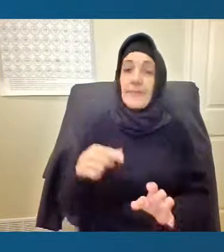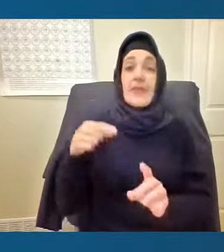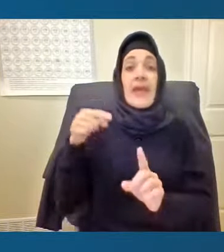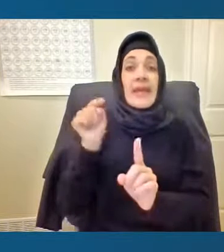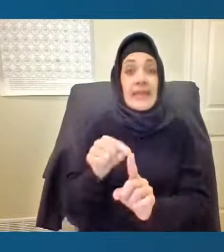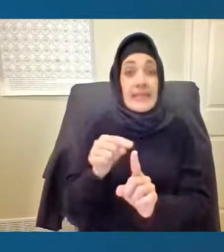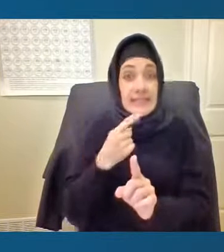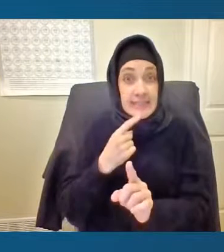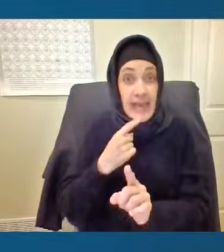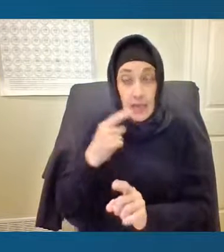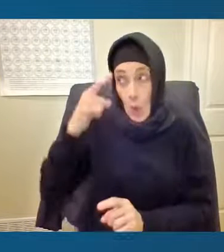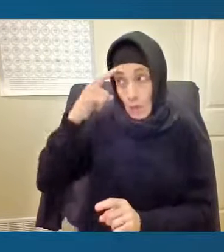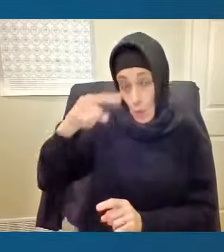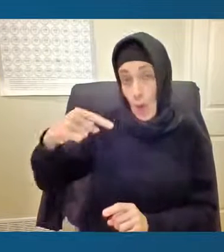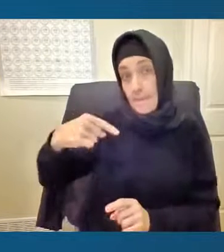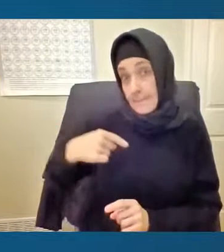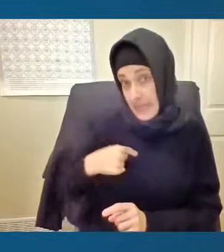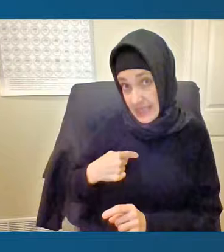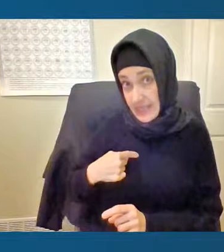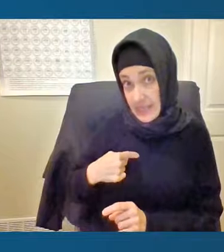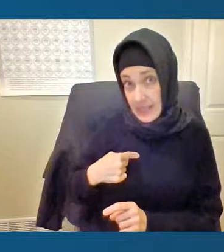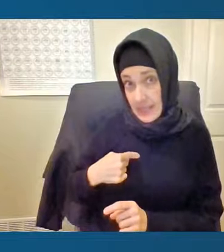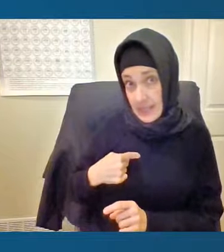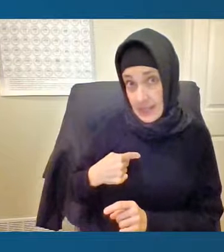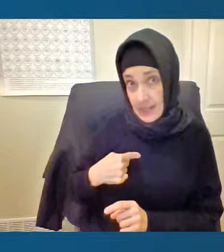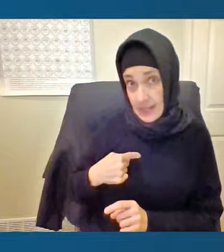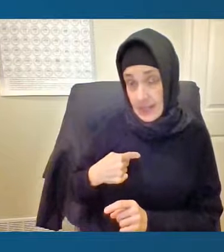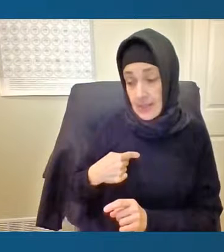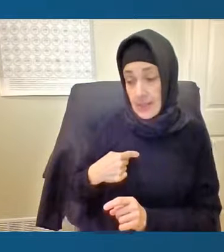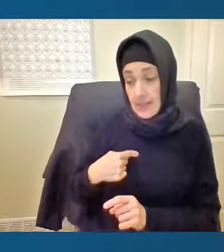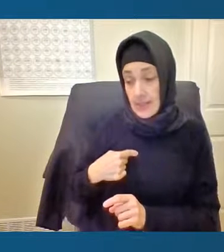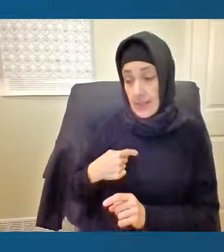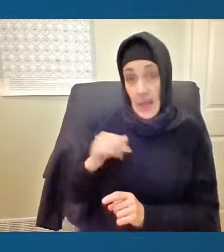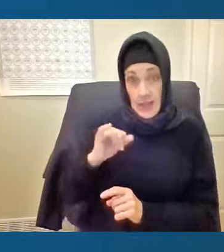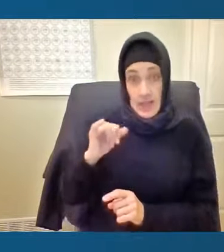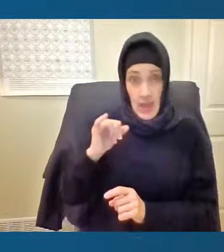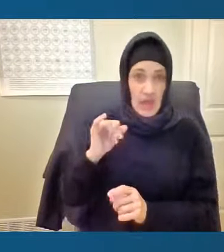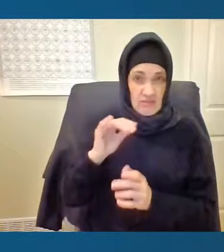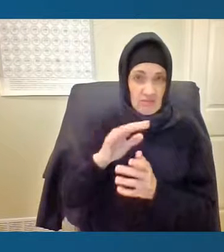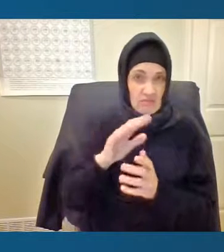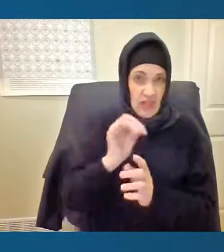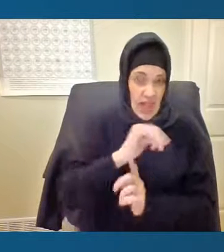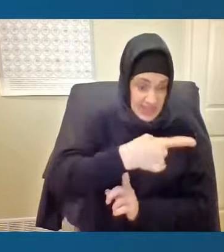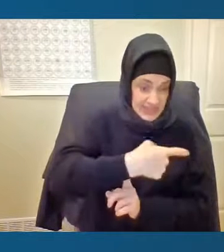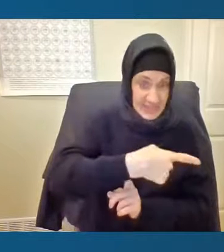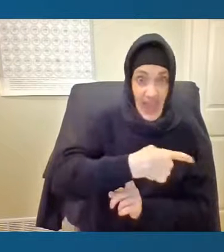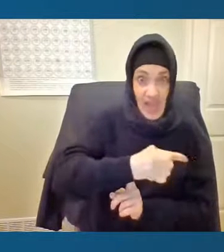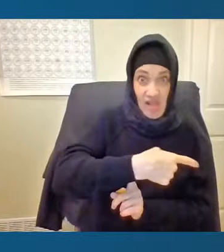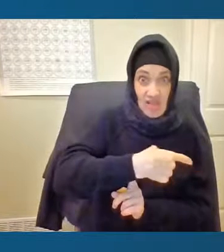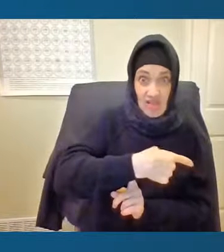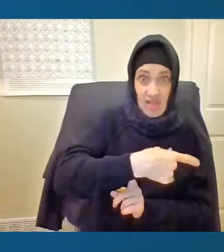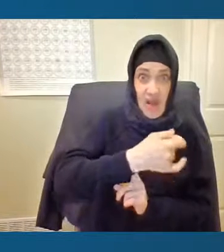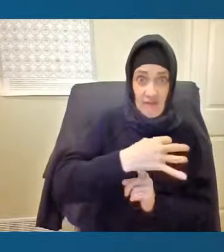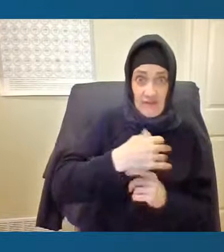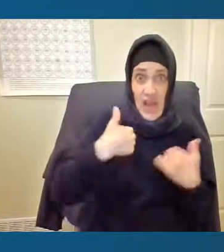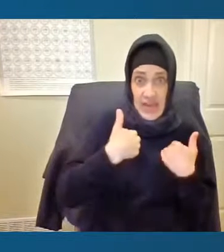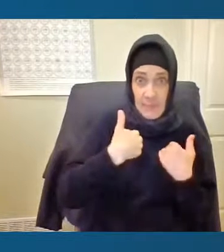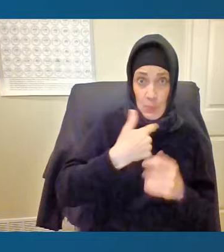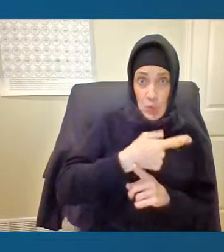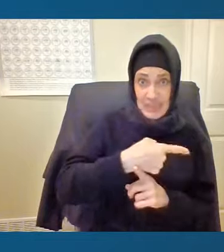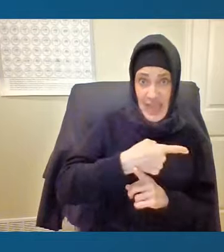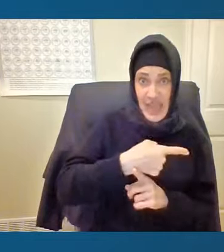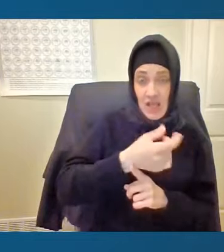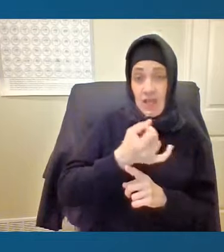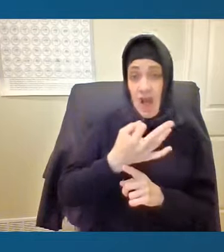me to be a tail, like of an animal, than a tail of haq, of